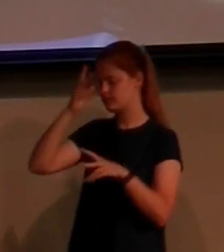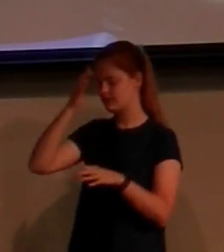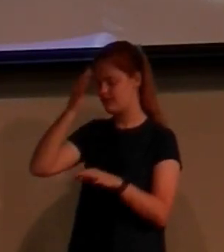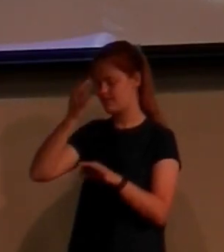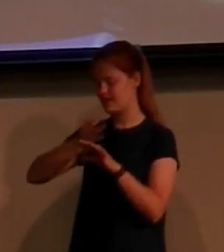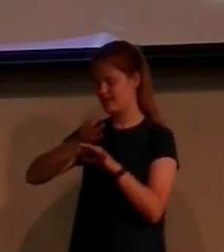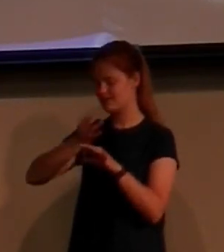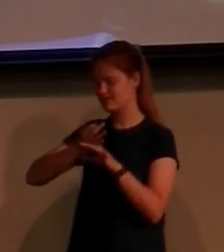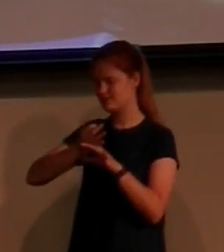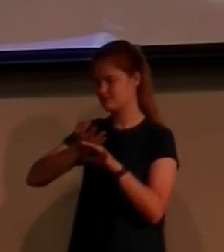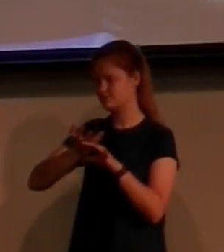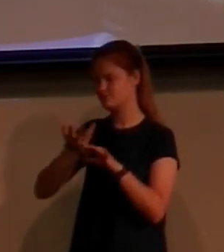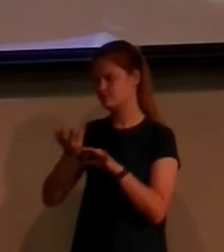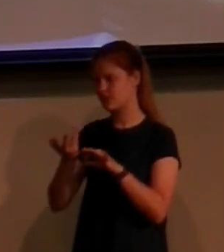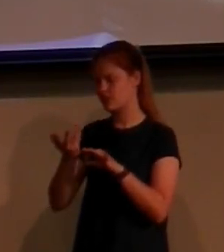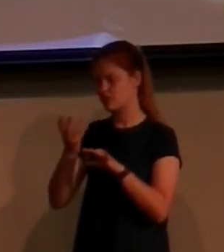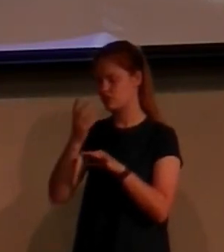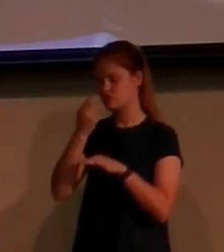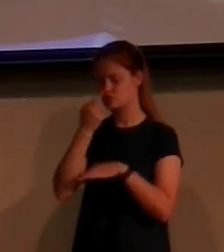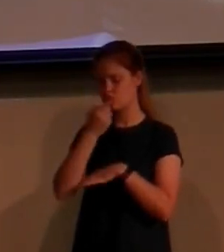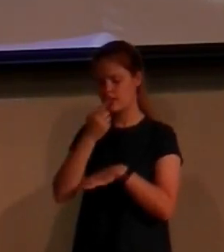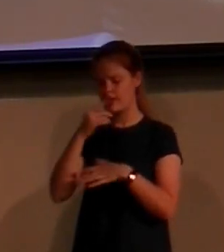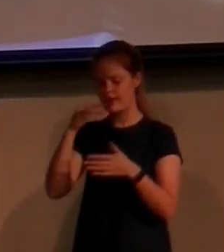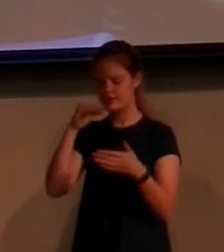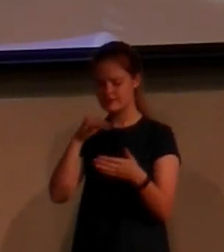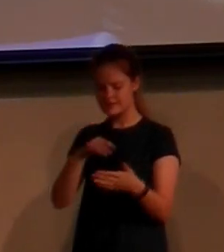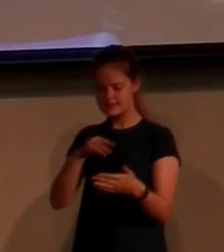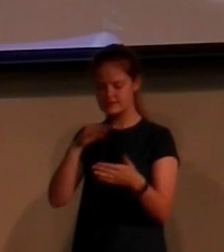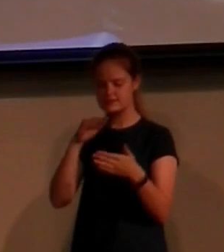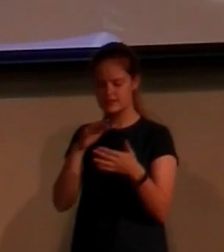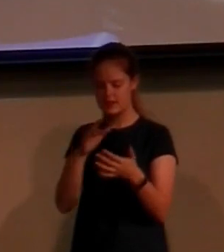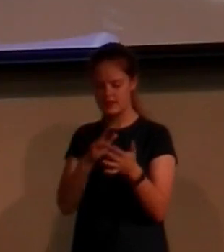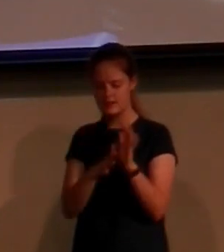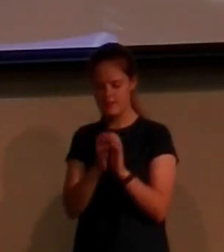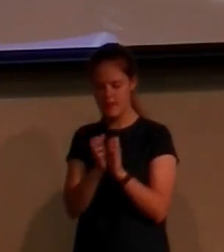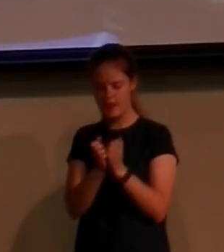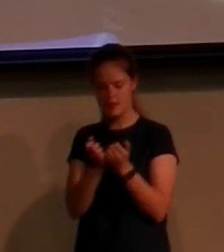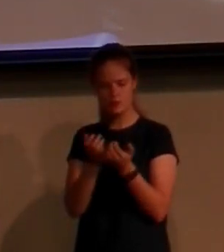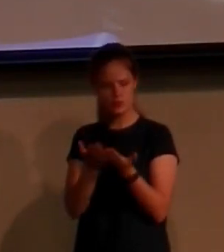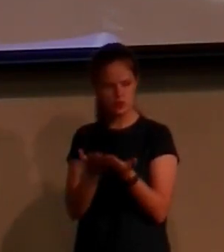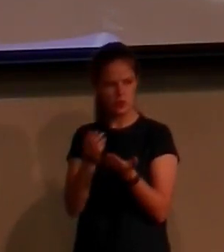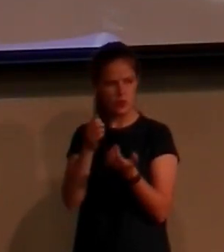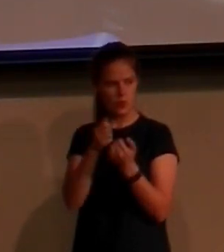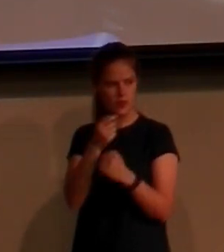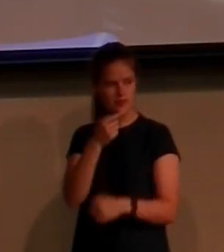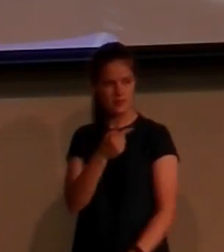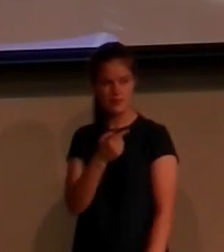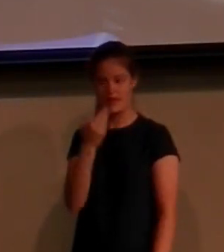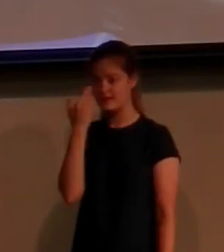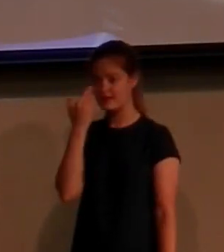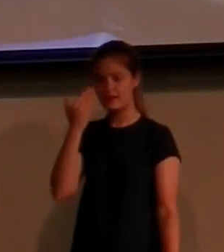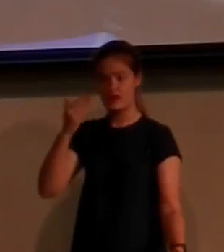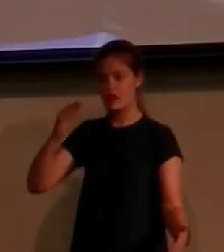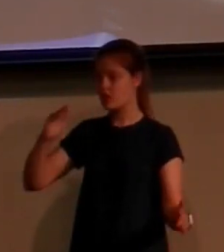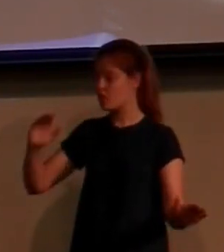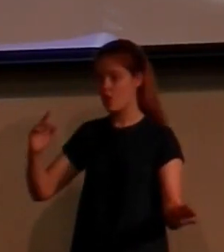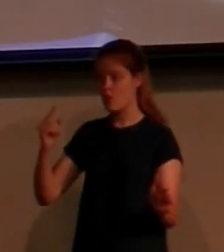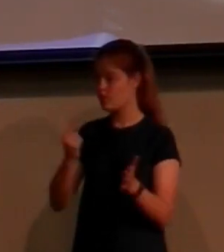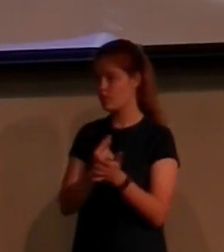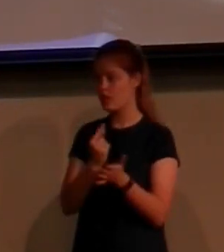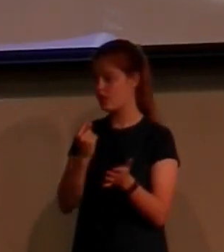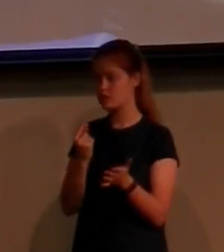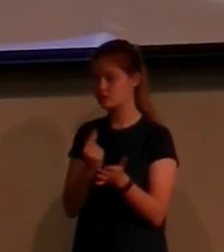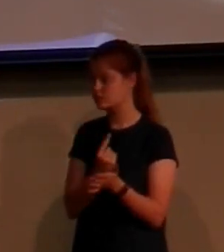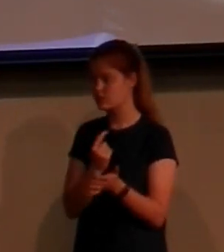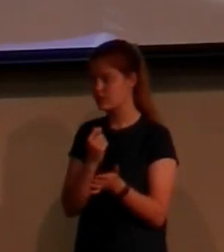So Omar, we studied the Bible with him, and he didn't know the gospel. He was not even